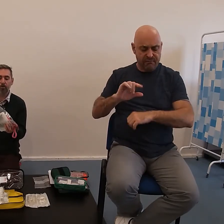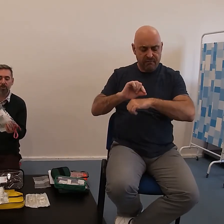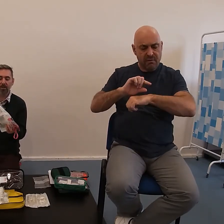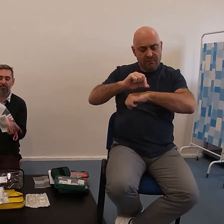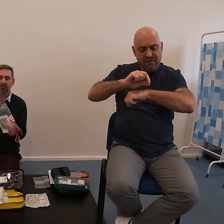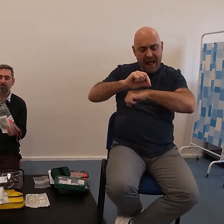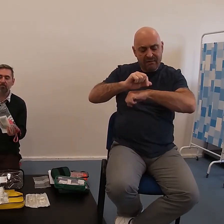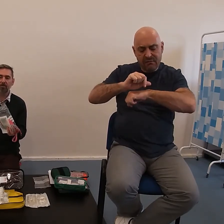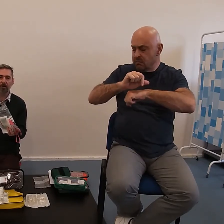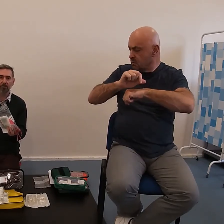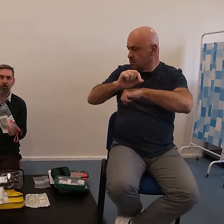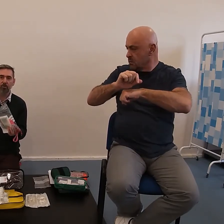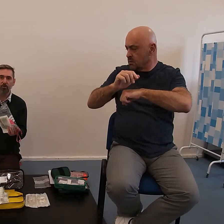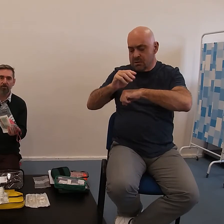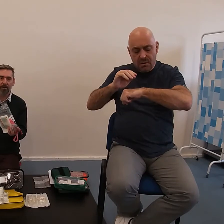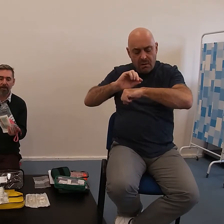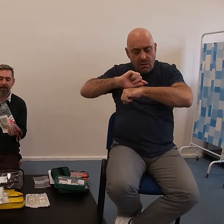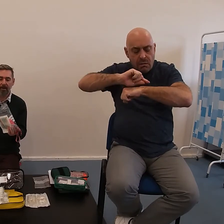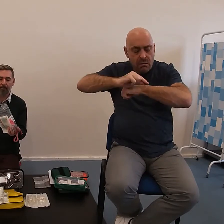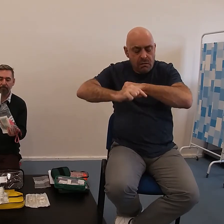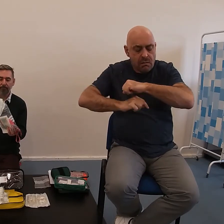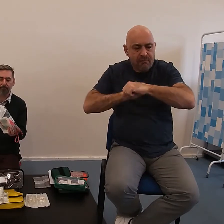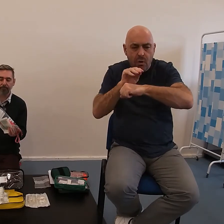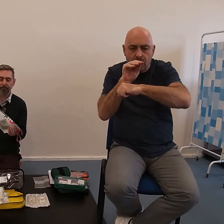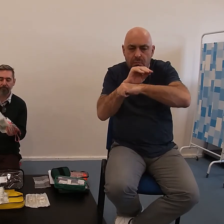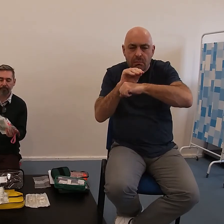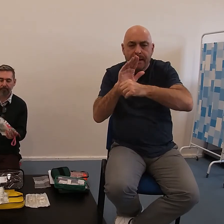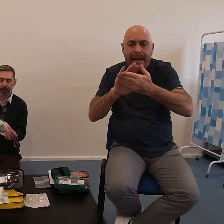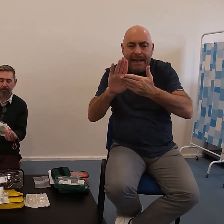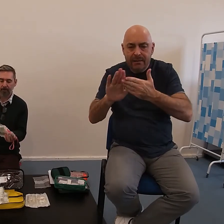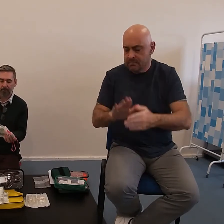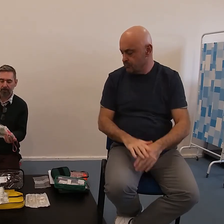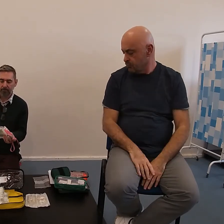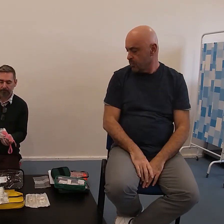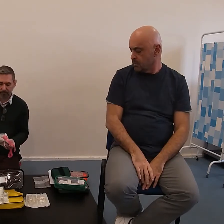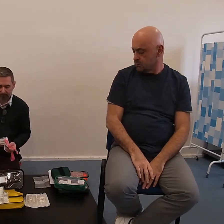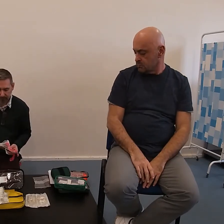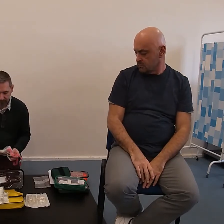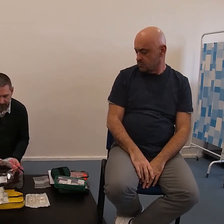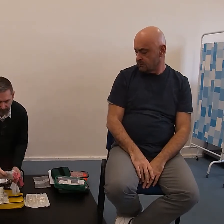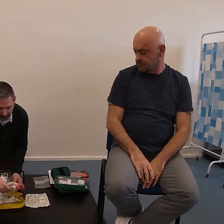little bit of oozing, we've got some gauze for cleaning up.